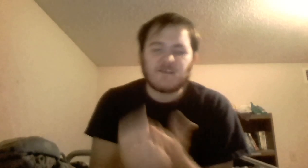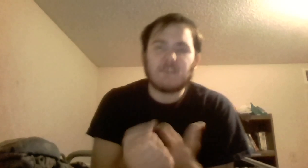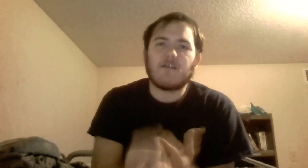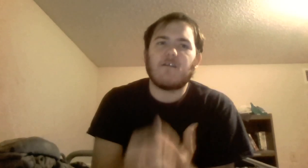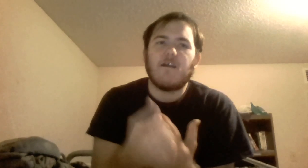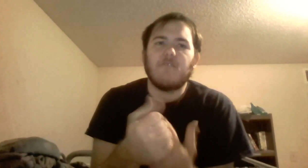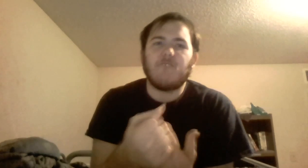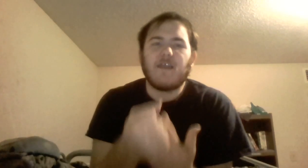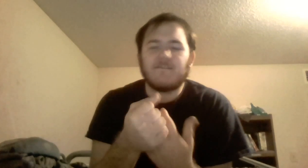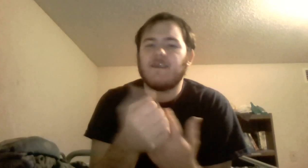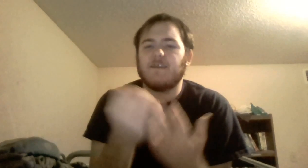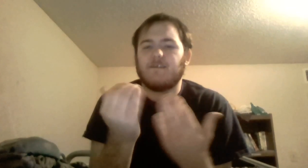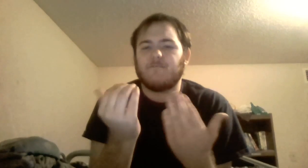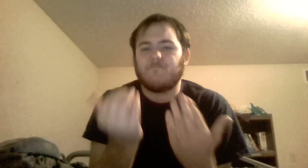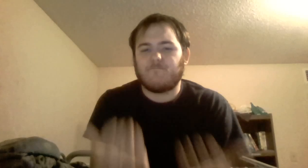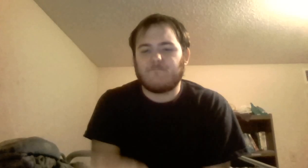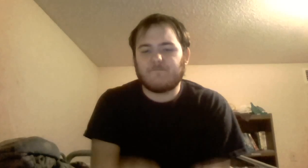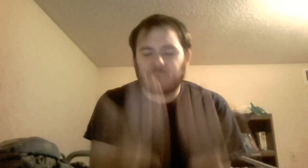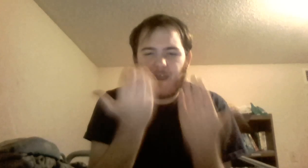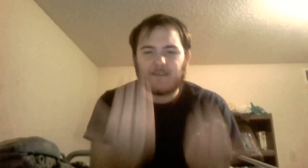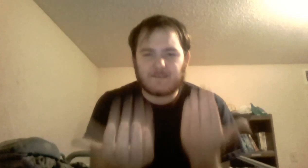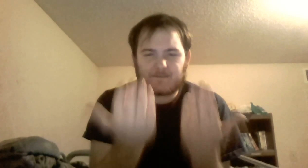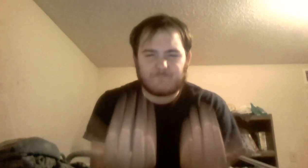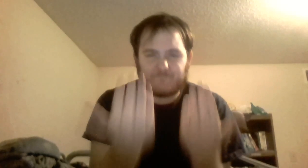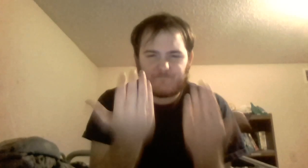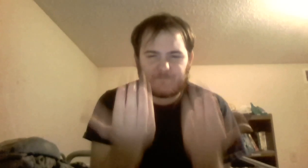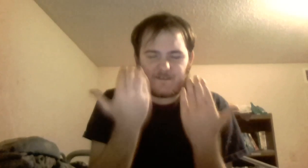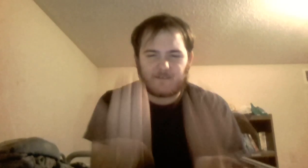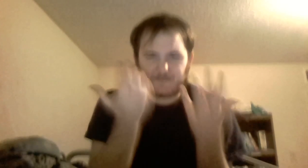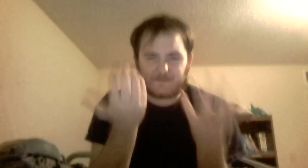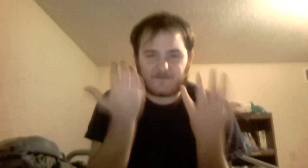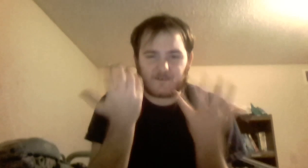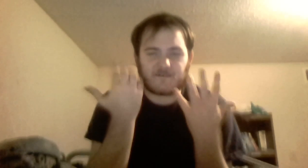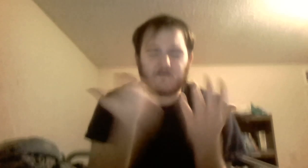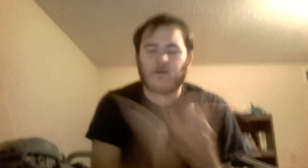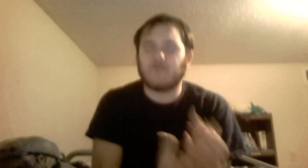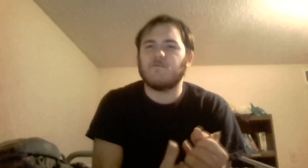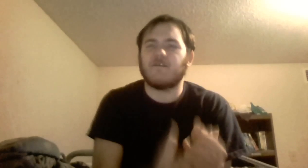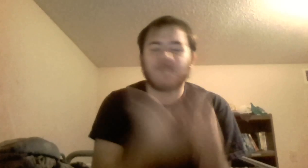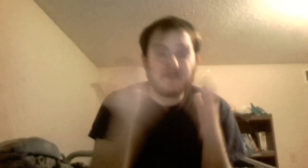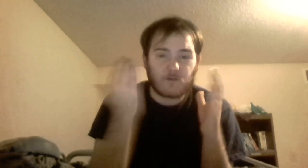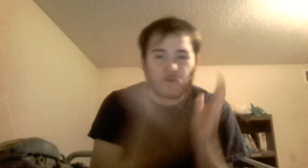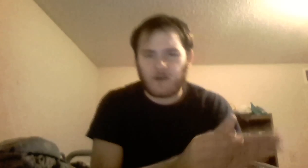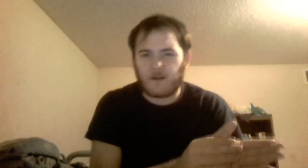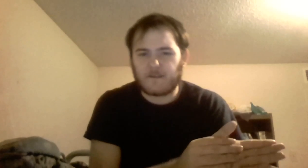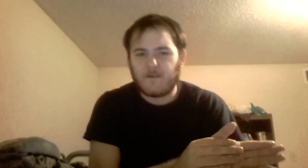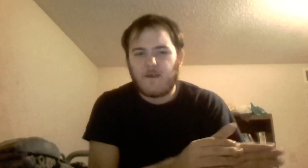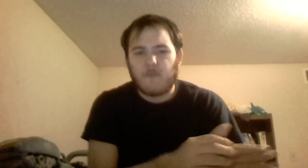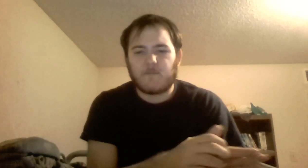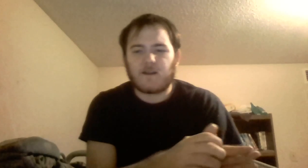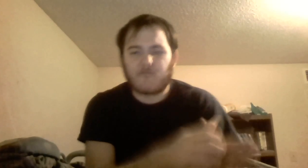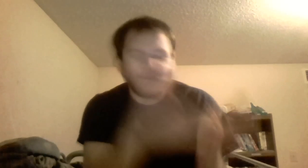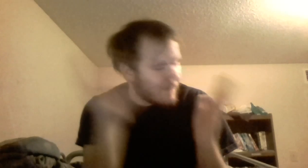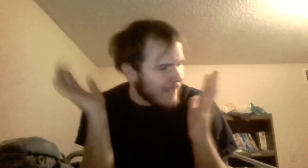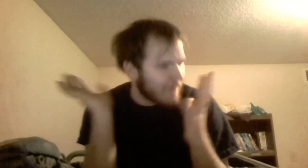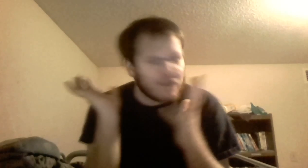where they did reign during the director's role a bit too much, at early on. Because they try to have an